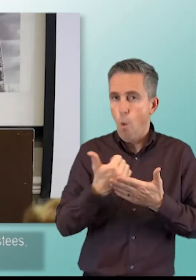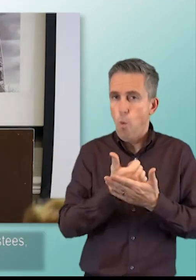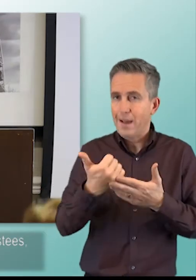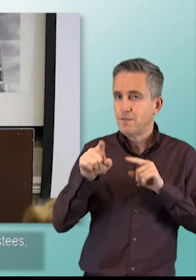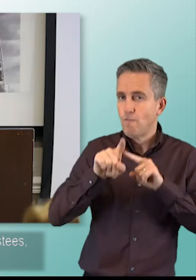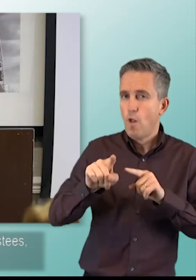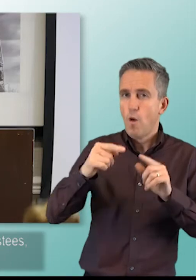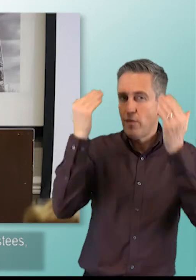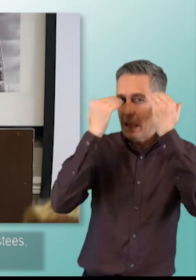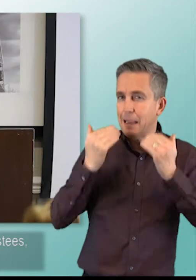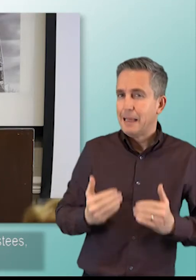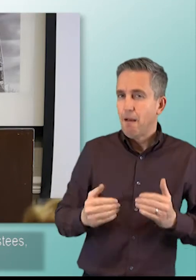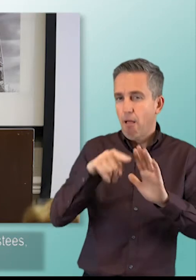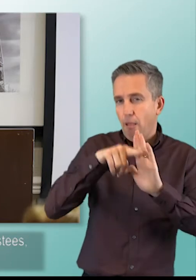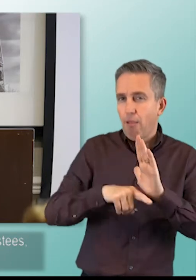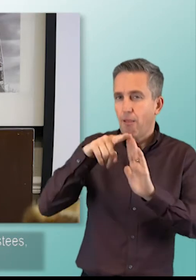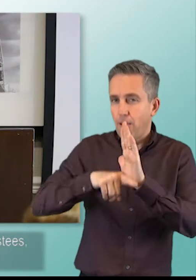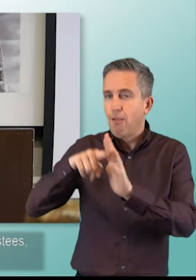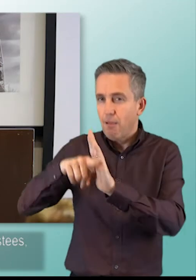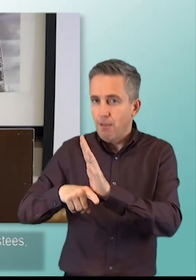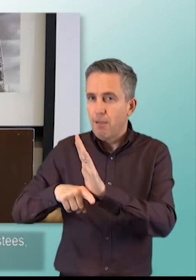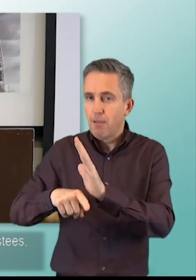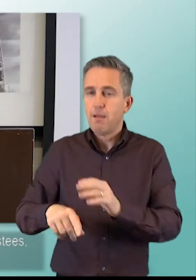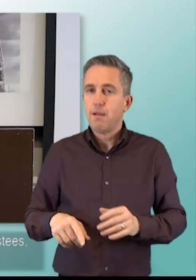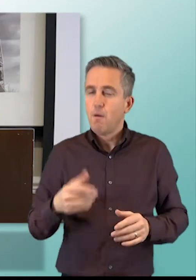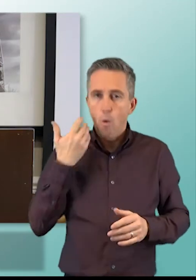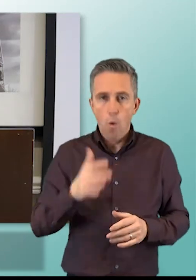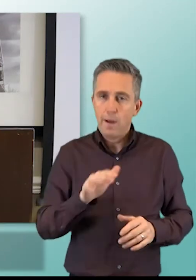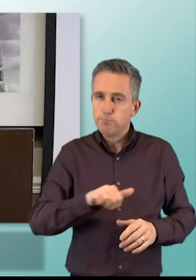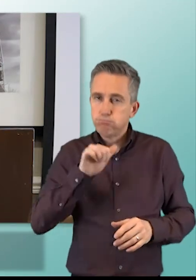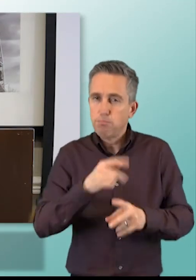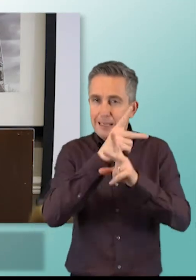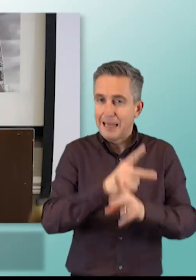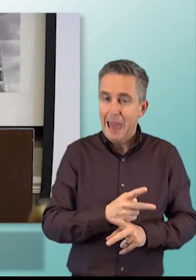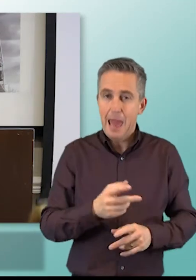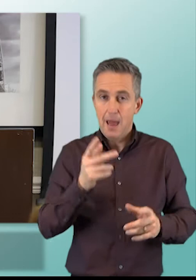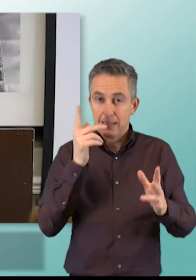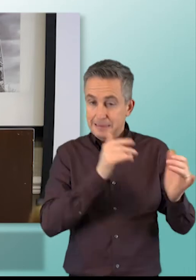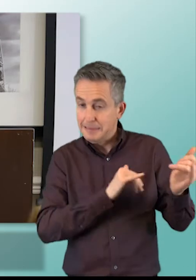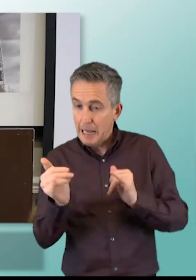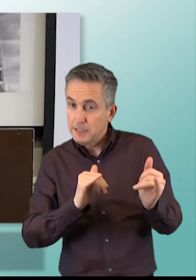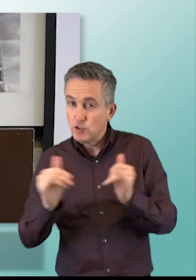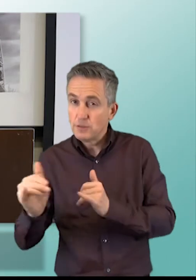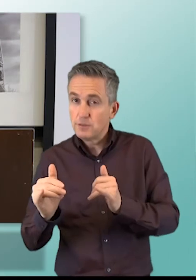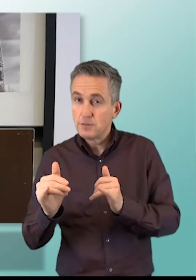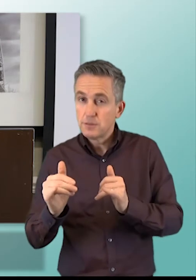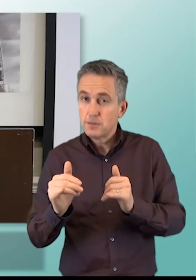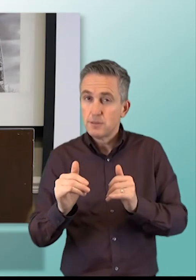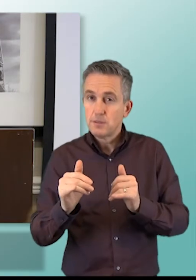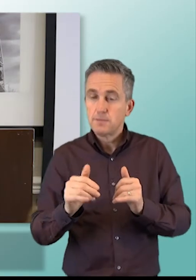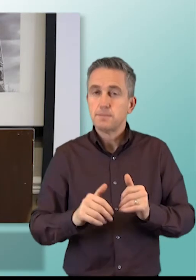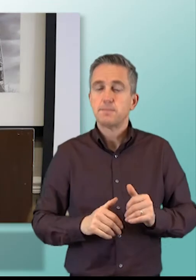legal duties as charity trustees. Act in the interests of the charity with care and diligence, in line with the purposes, and